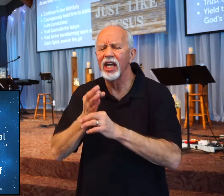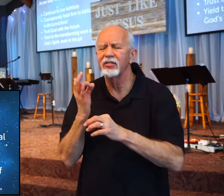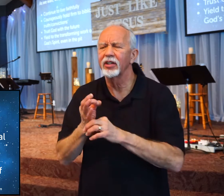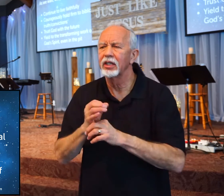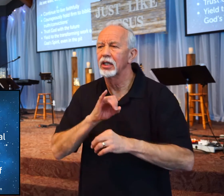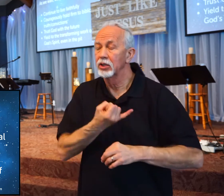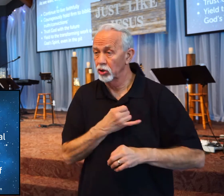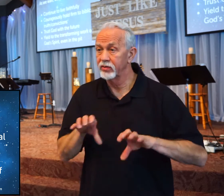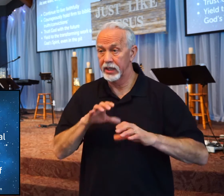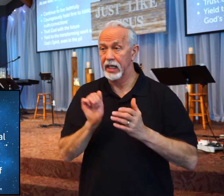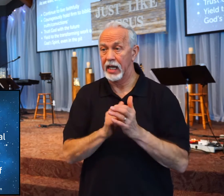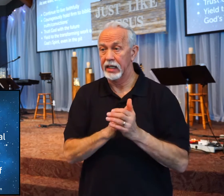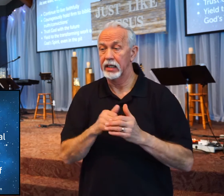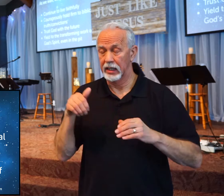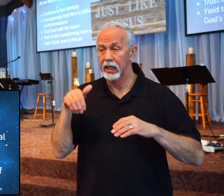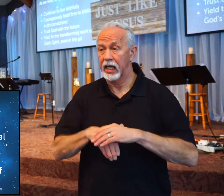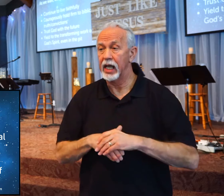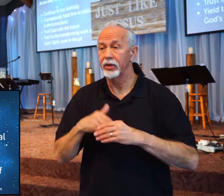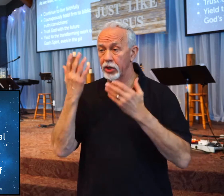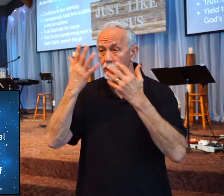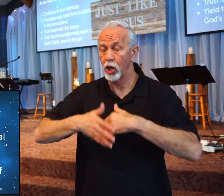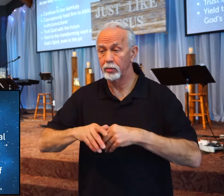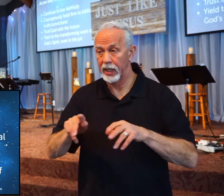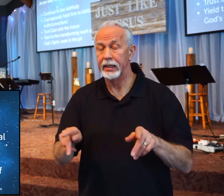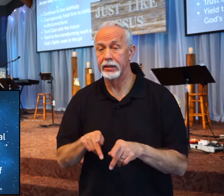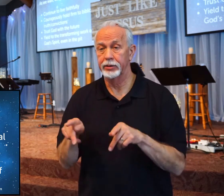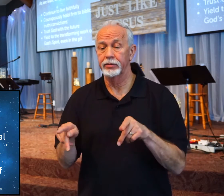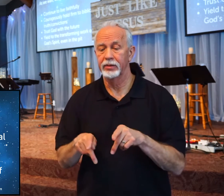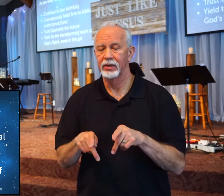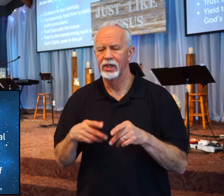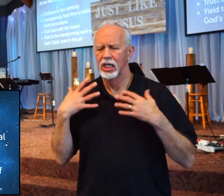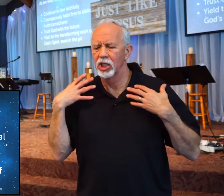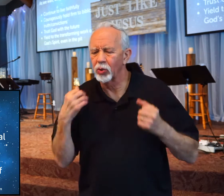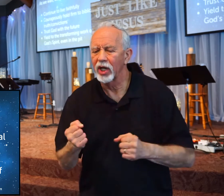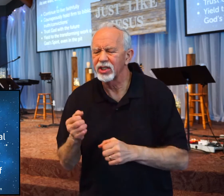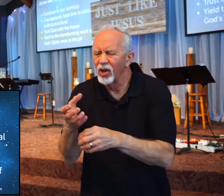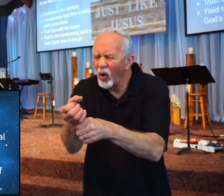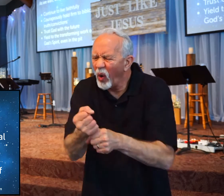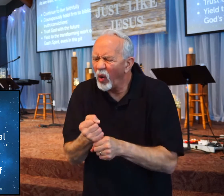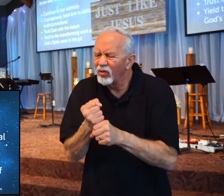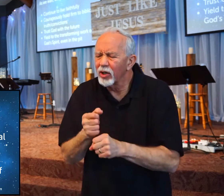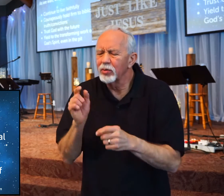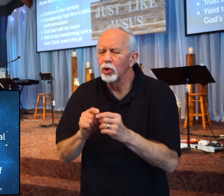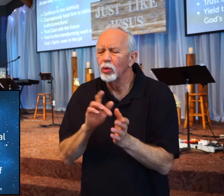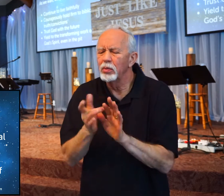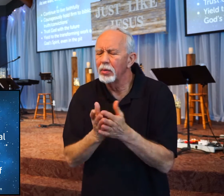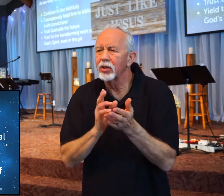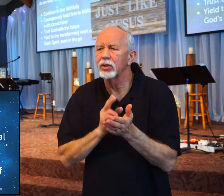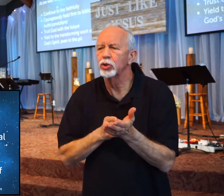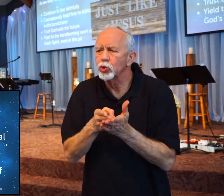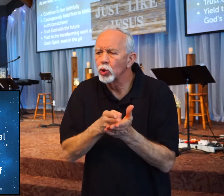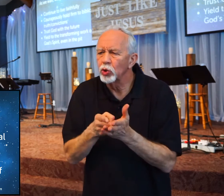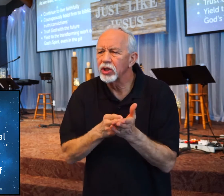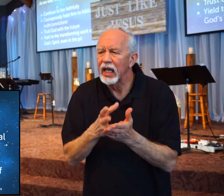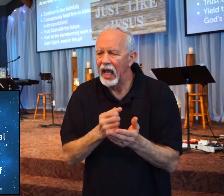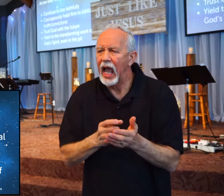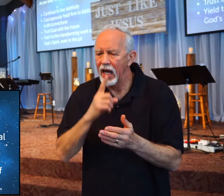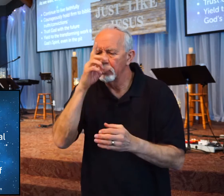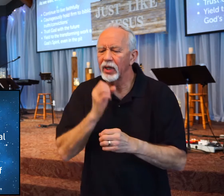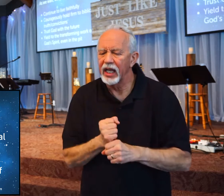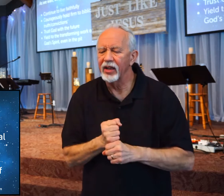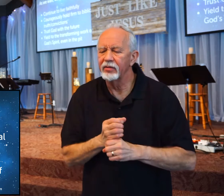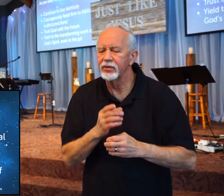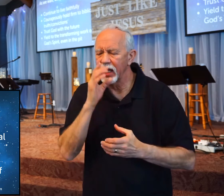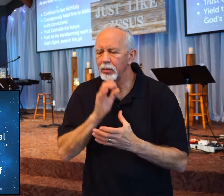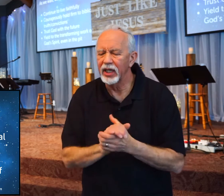Joseph did, even in those dark places. Courageously hold firm to biblical truths and convictions. In other words,